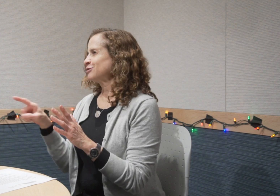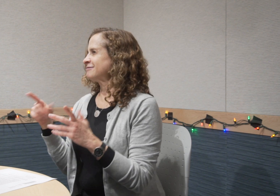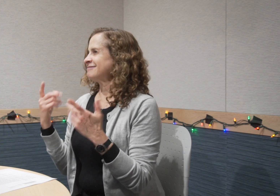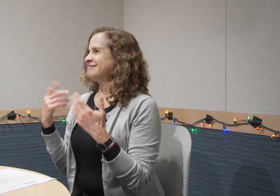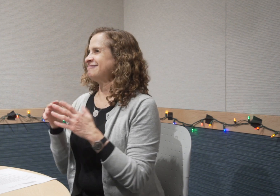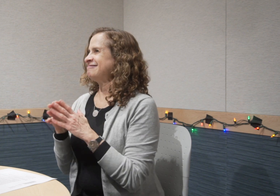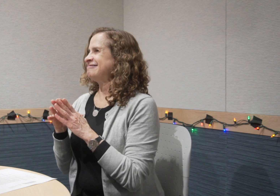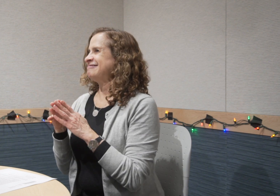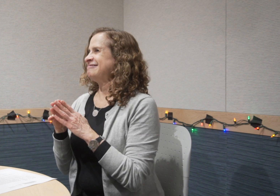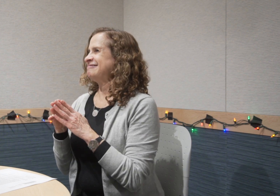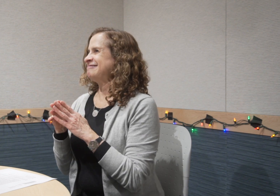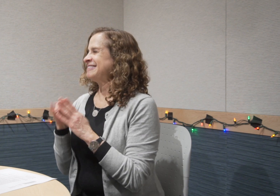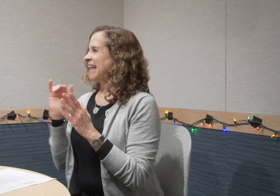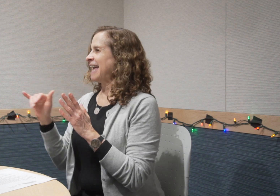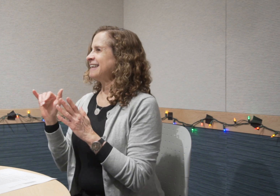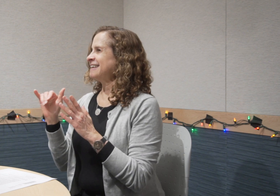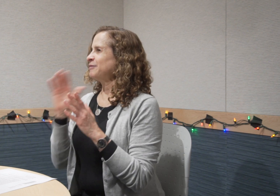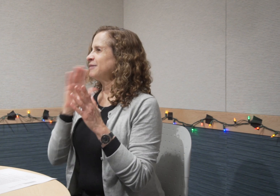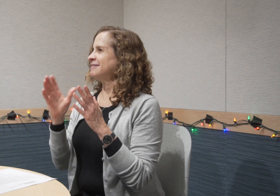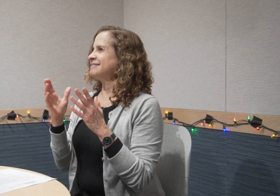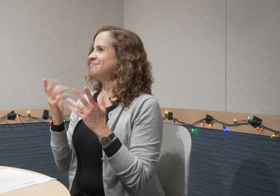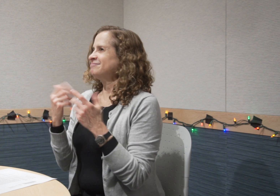That's a great question.